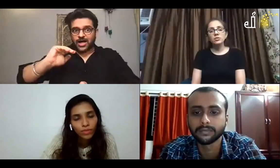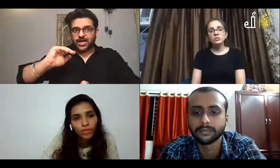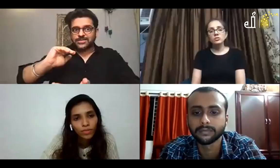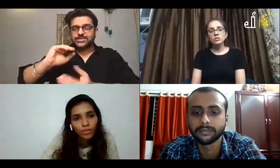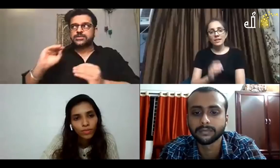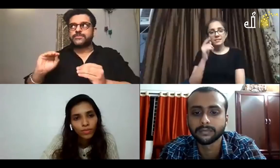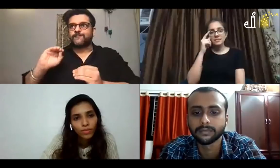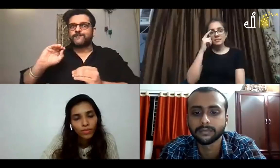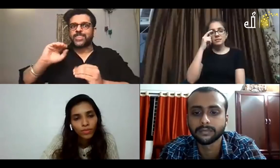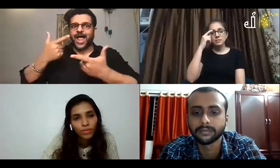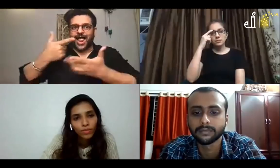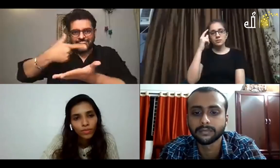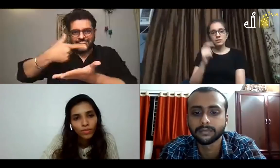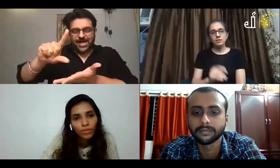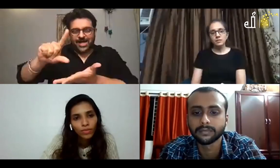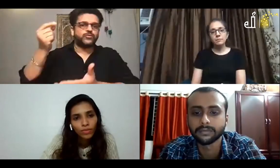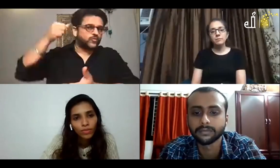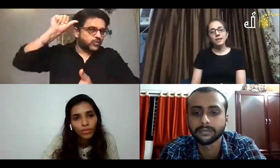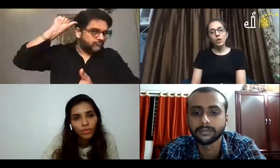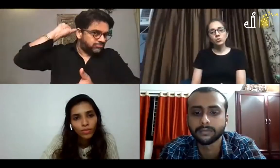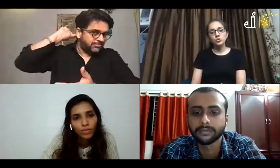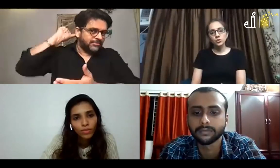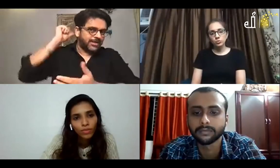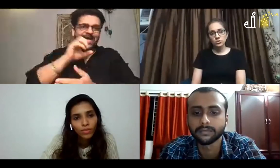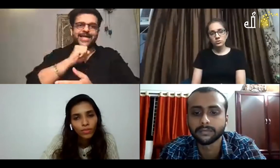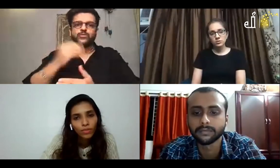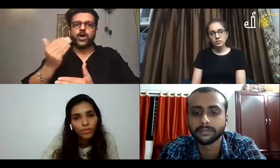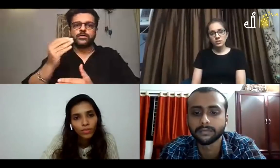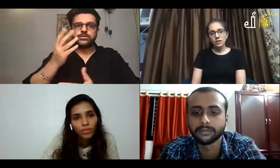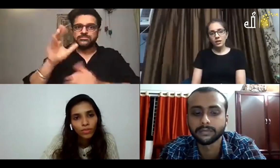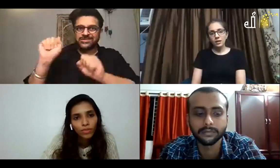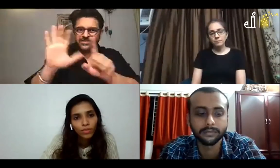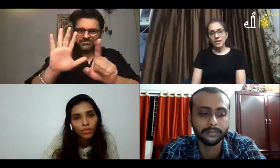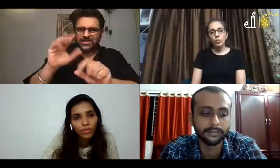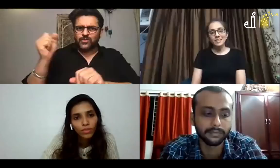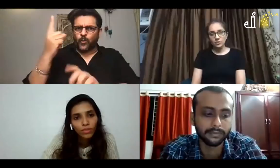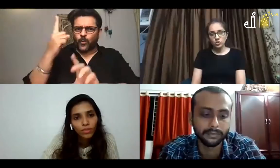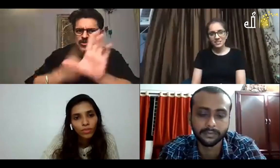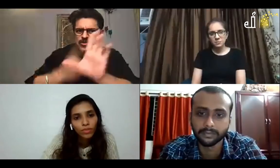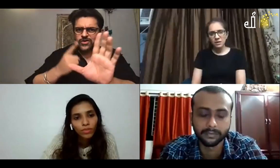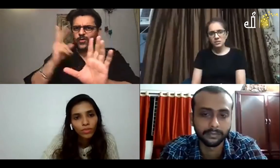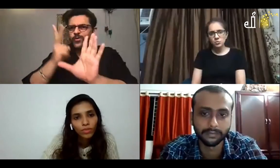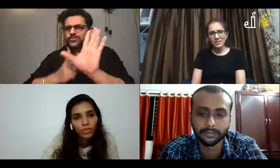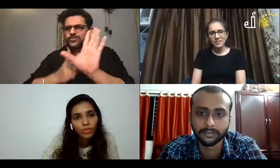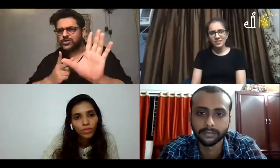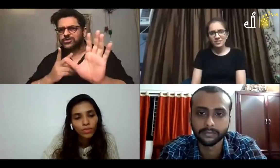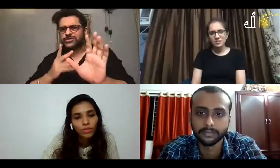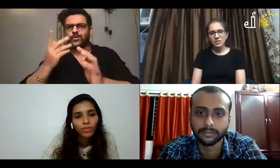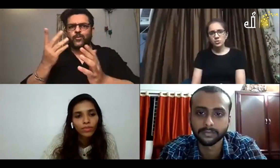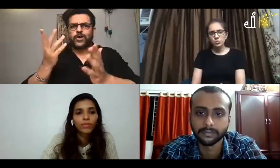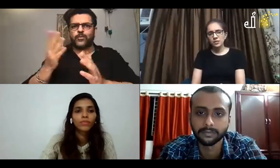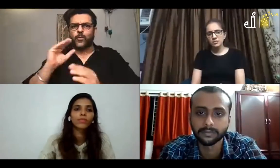when a child can be allowed to use, at what age? 6 months,